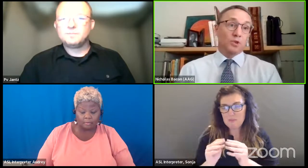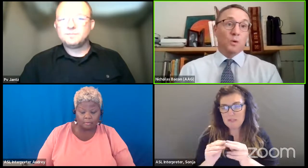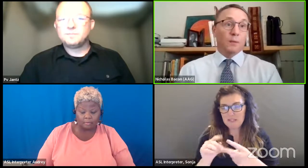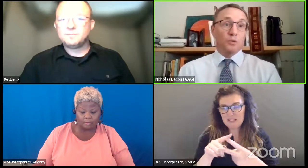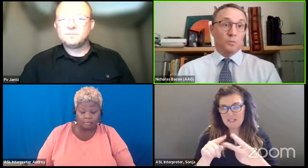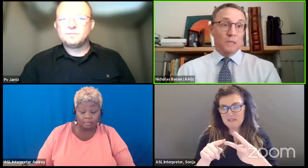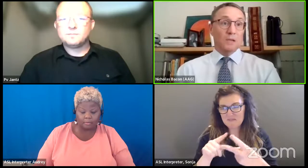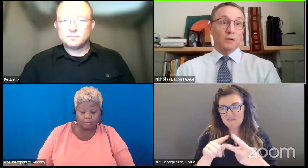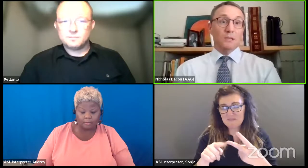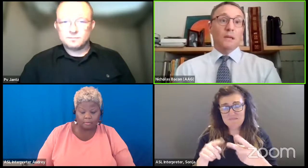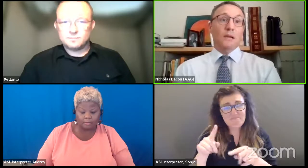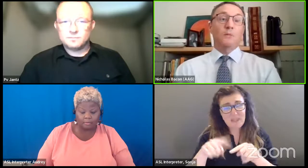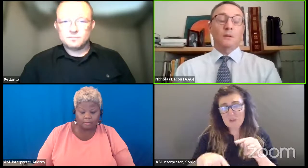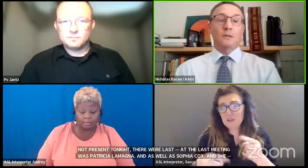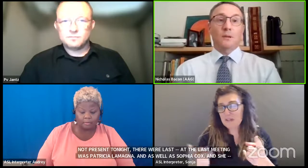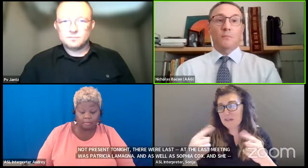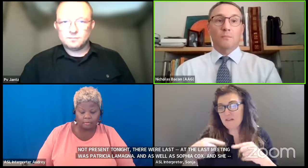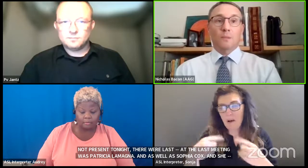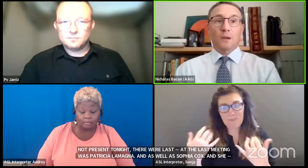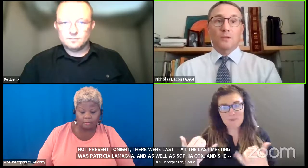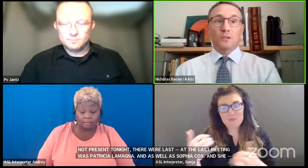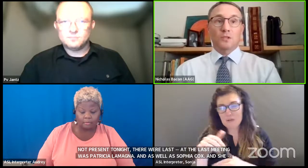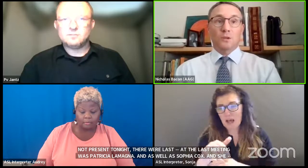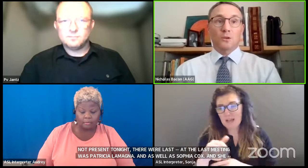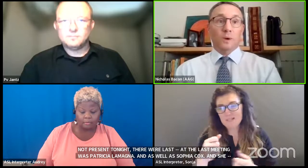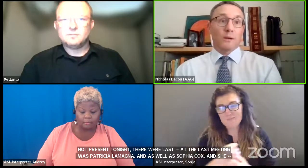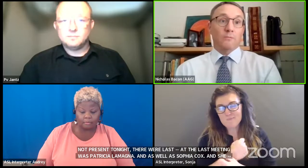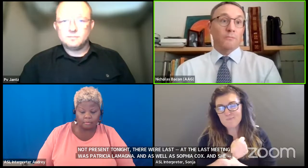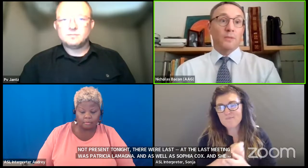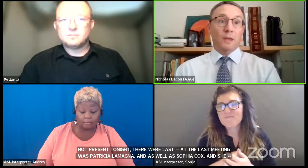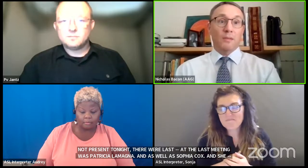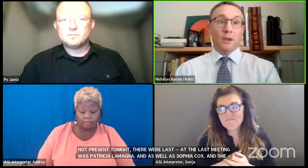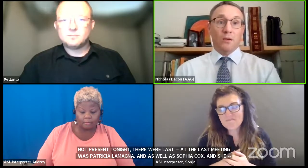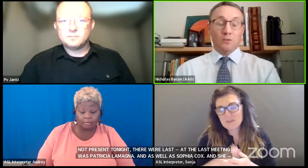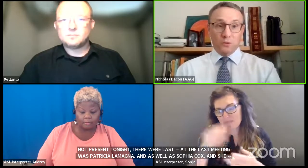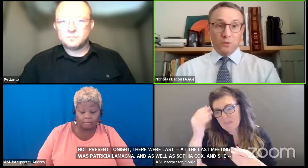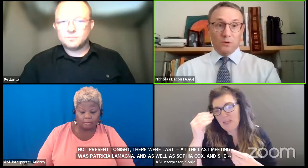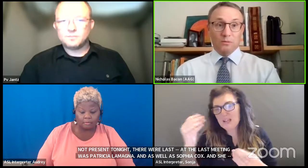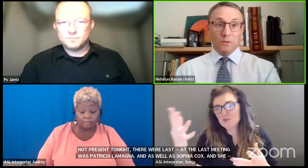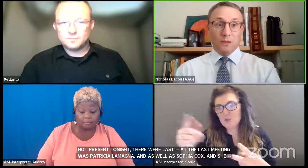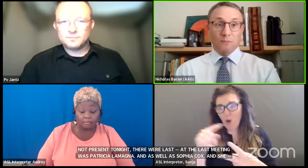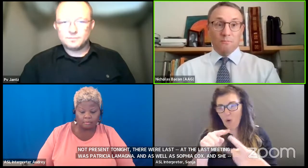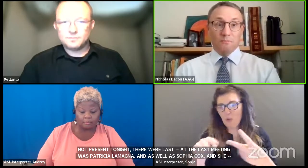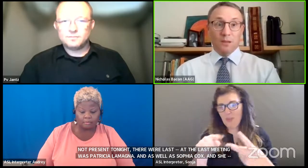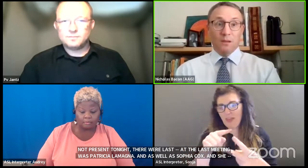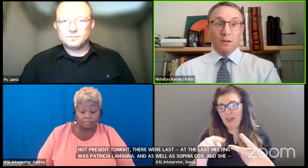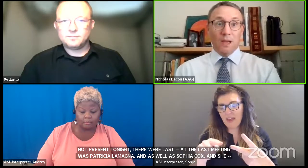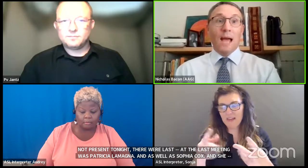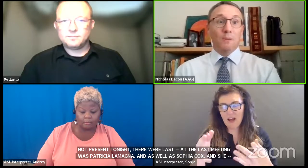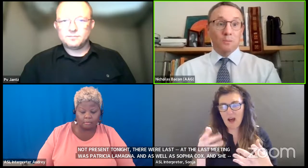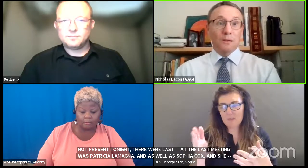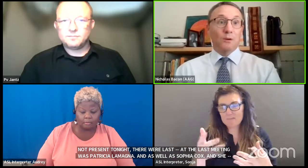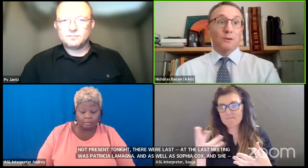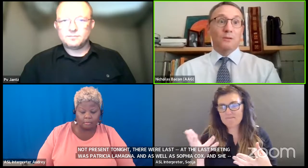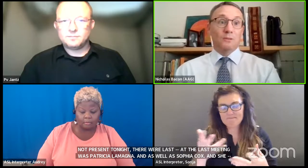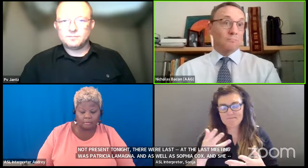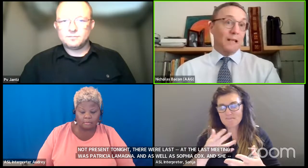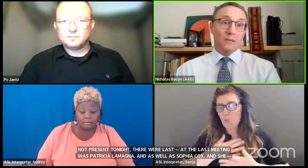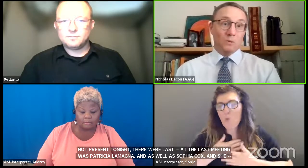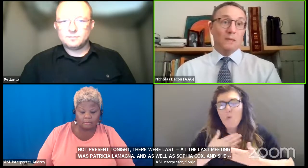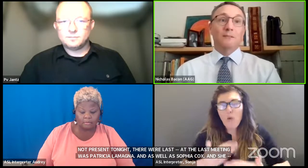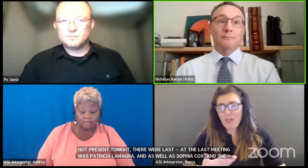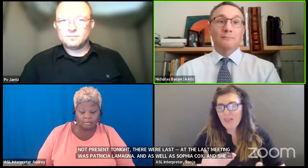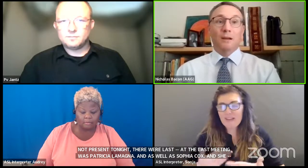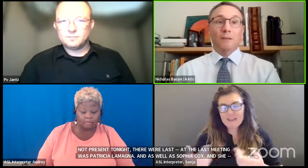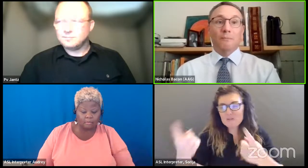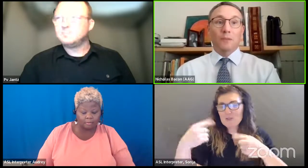They just weren't able to be here tonight, but just so you're aware, they also were happy to be here as